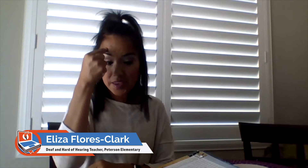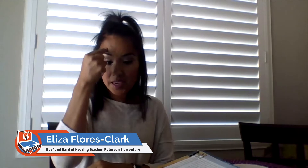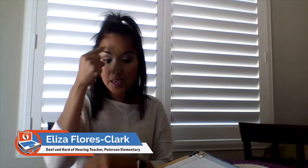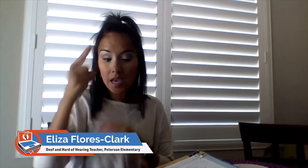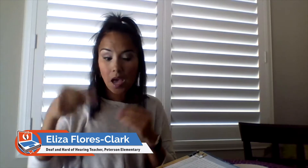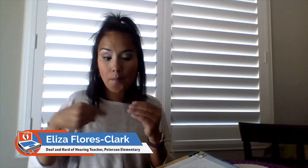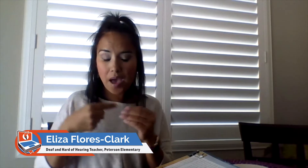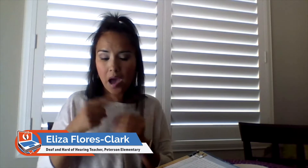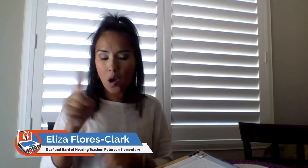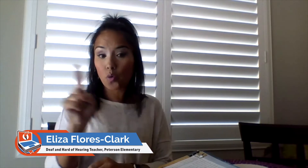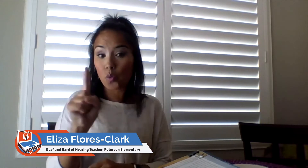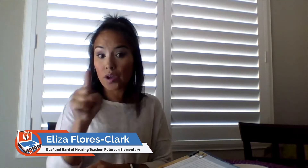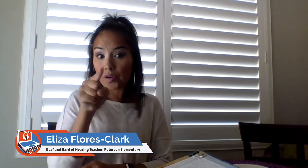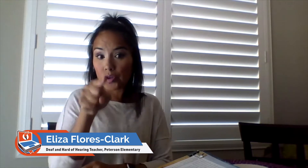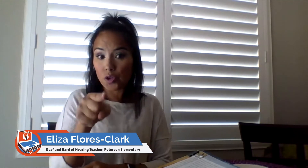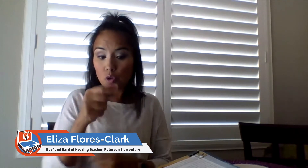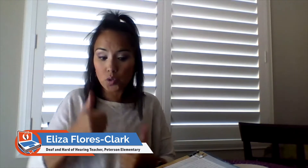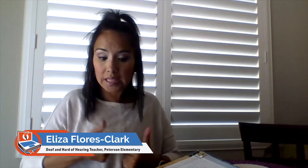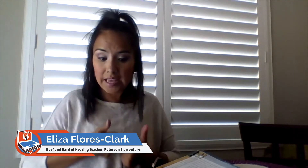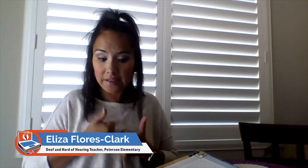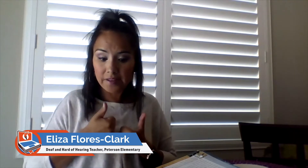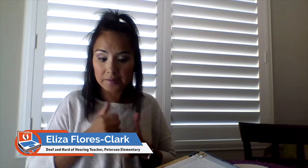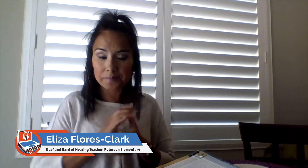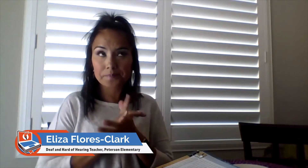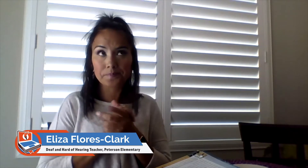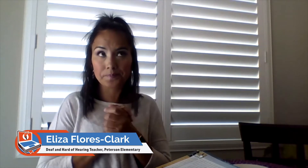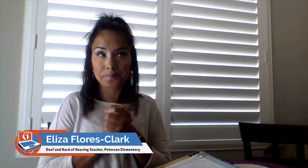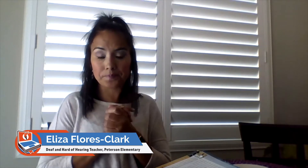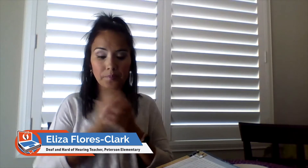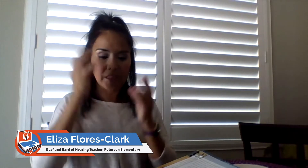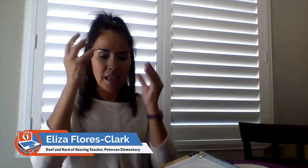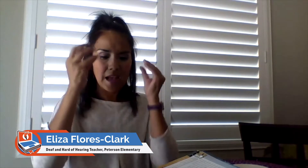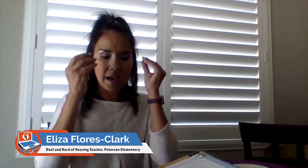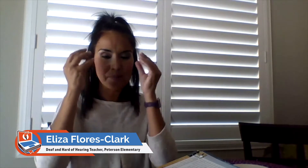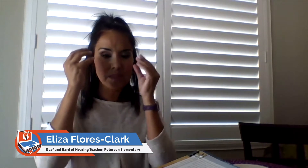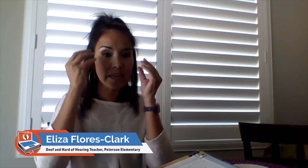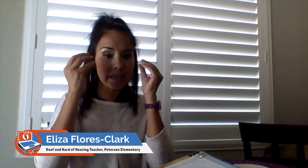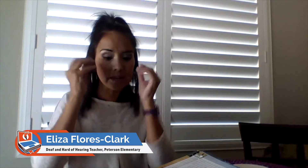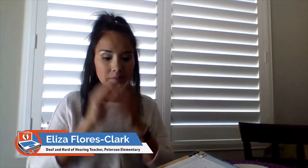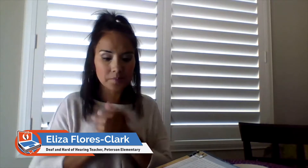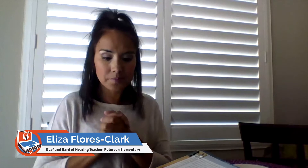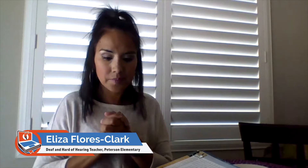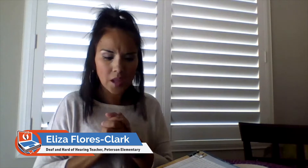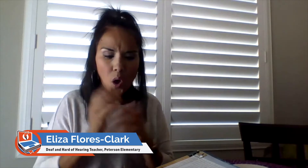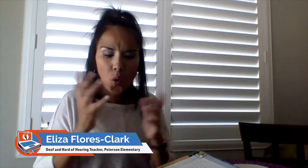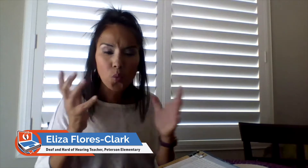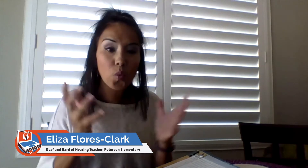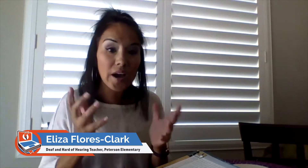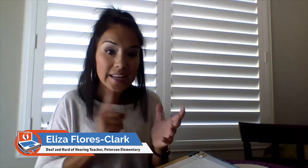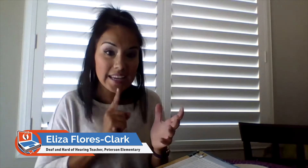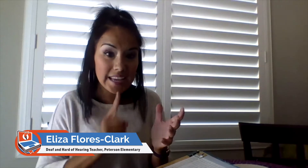think about where you live. I'm thinking, what